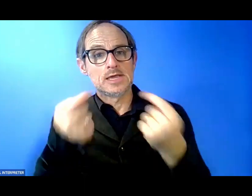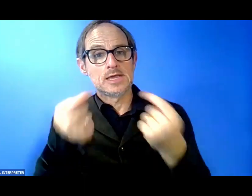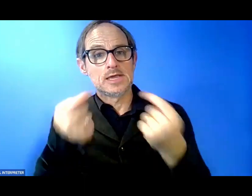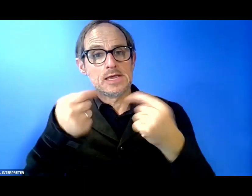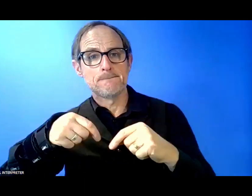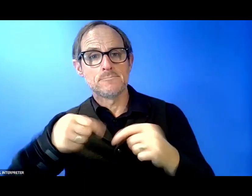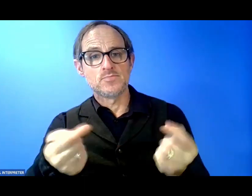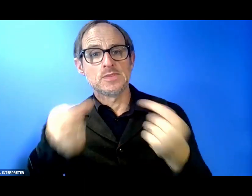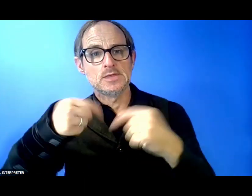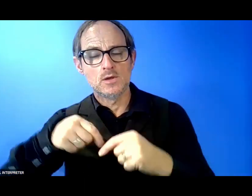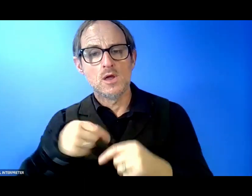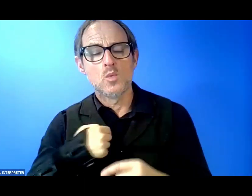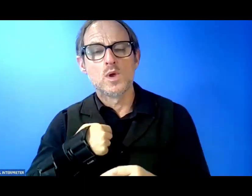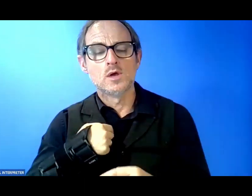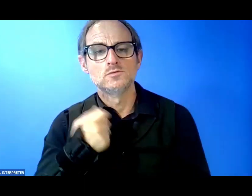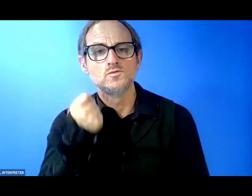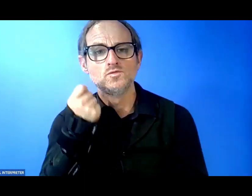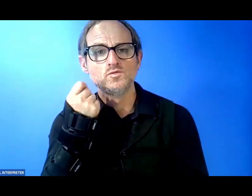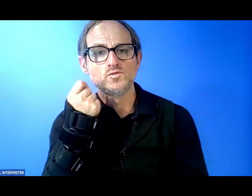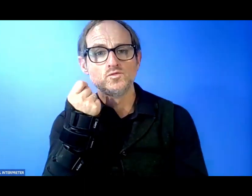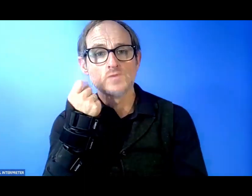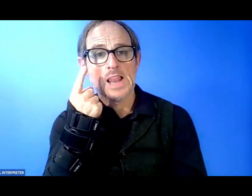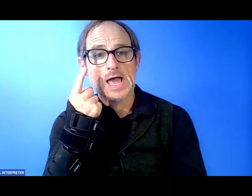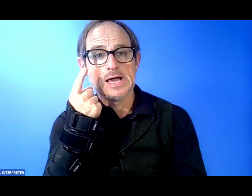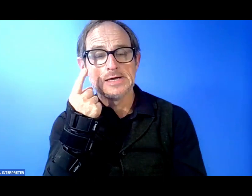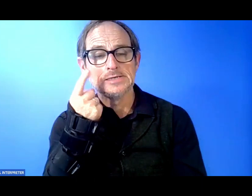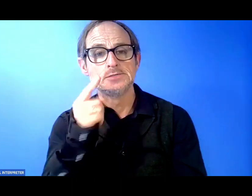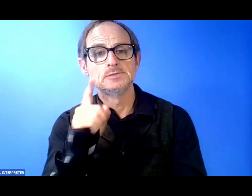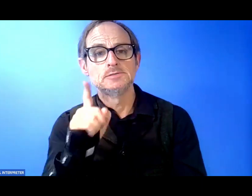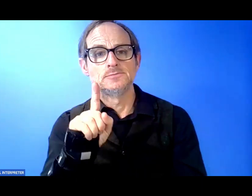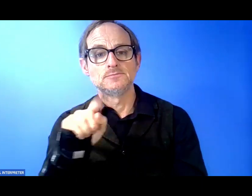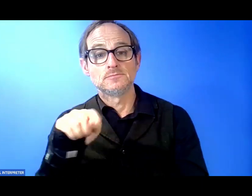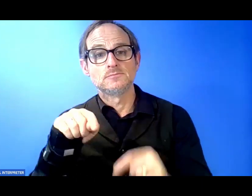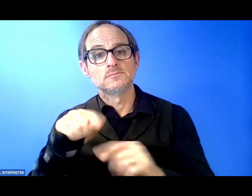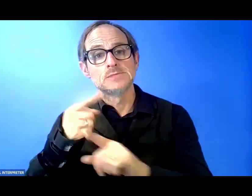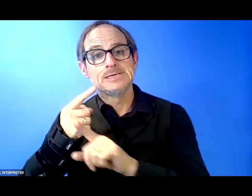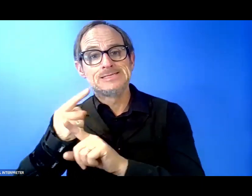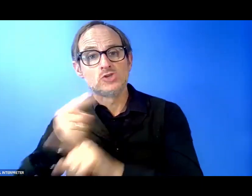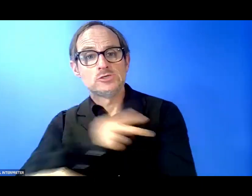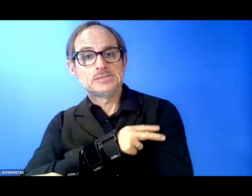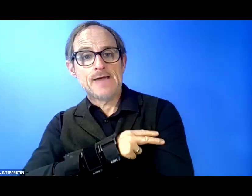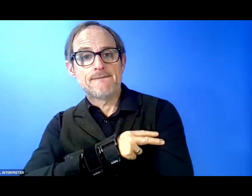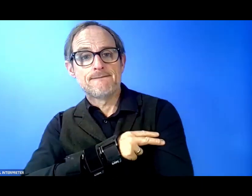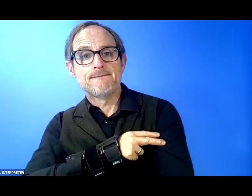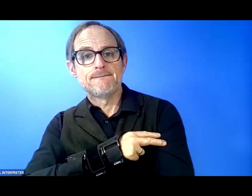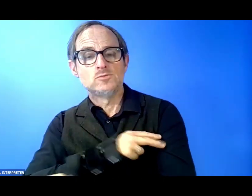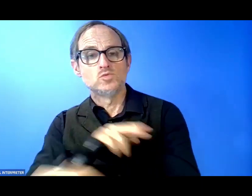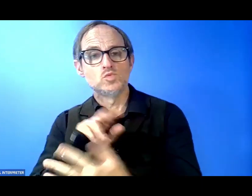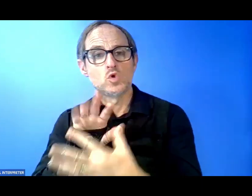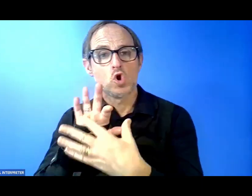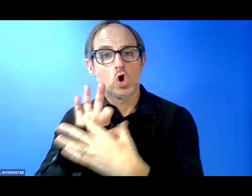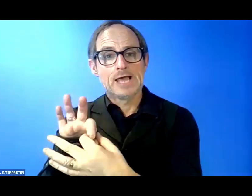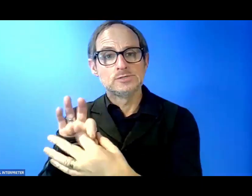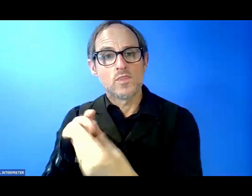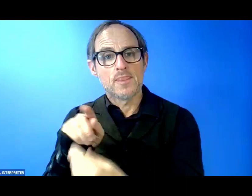we realized that it's really, really important to connect the teachers to bring. And that's difficult because